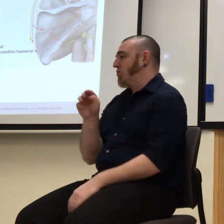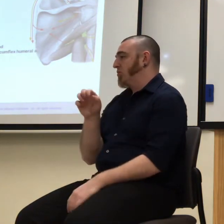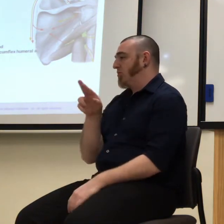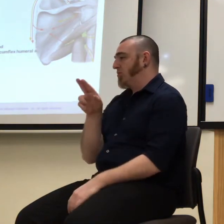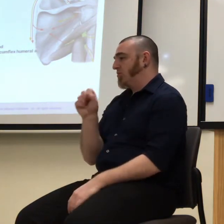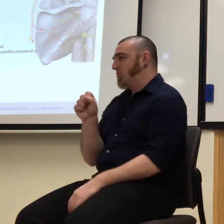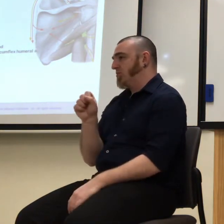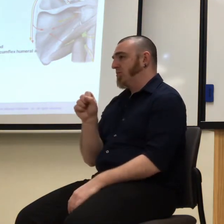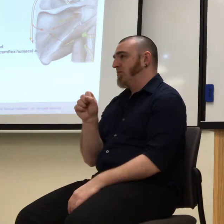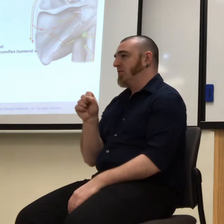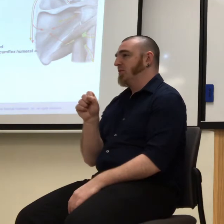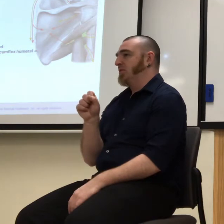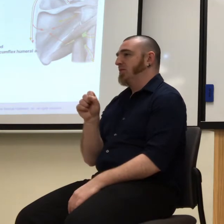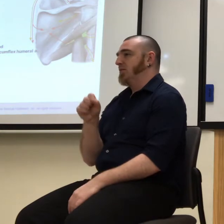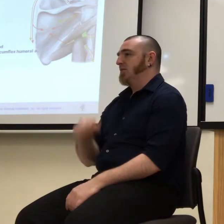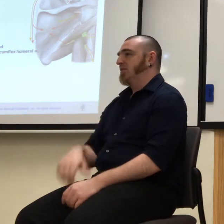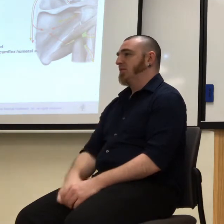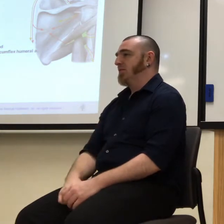this wall,